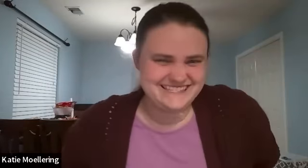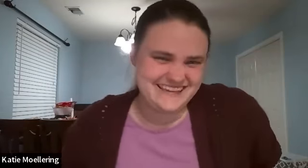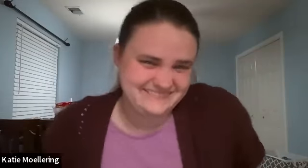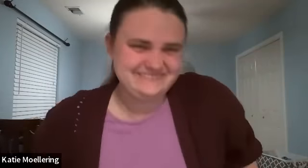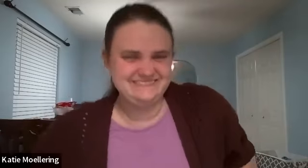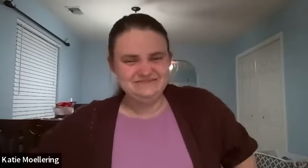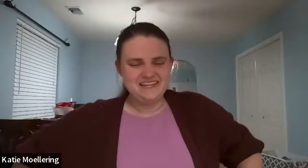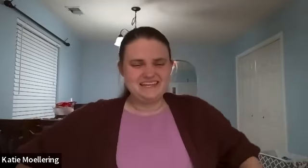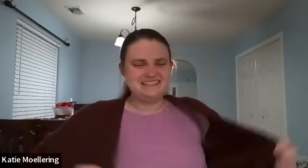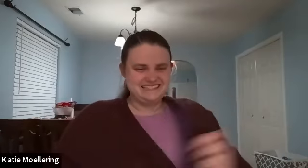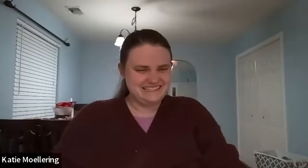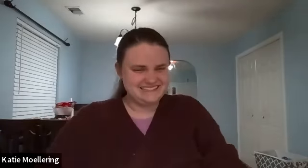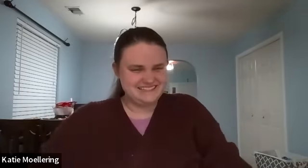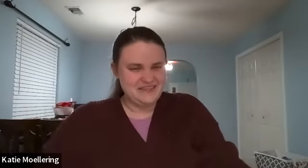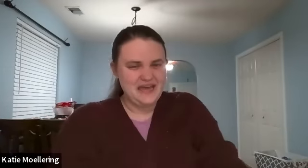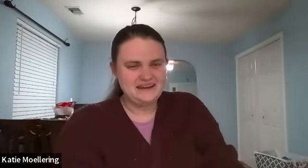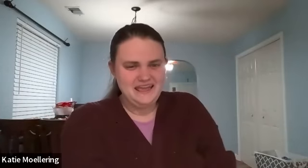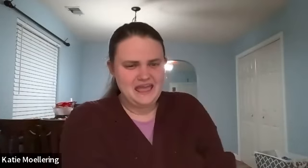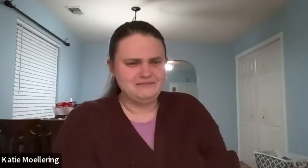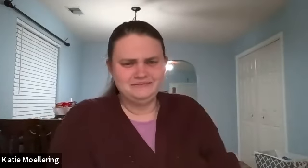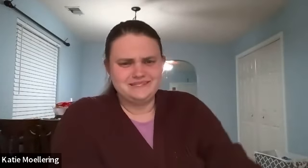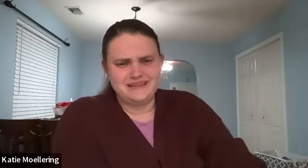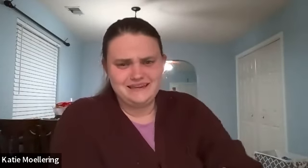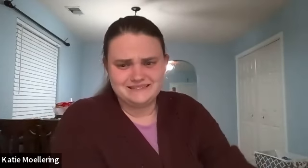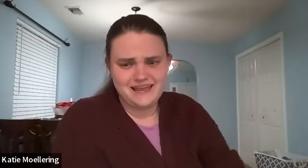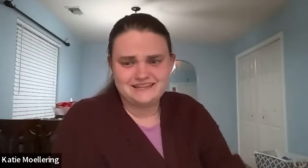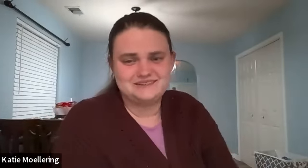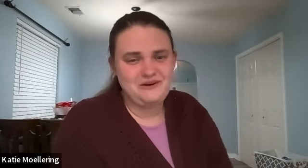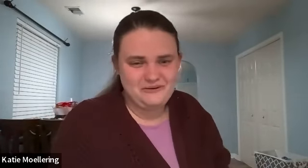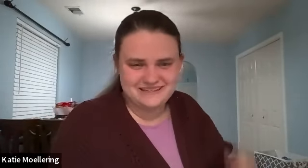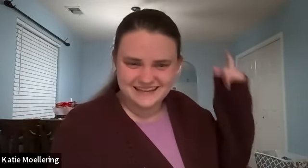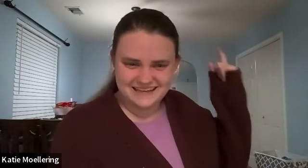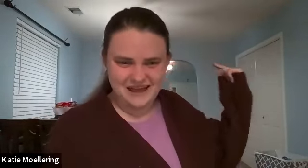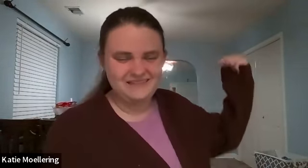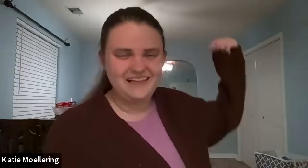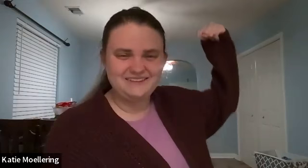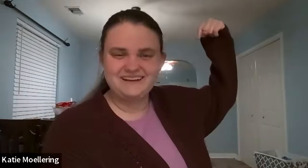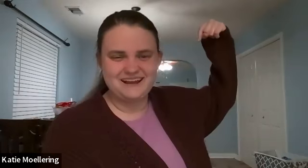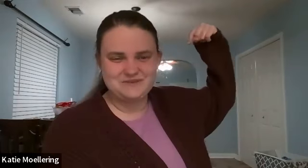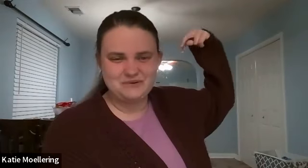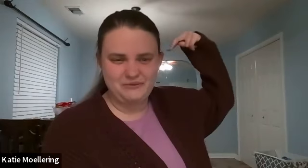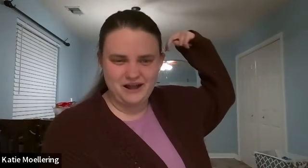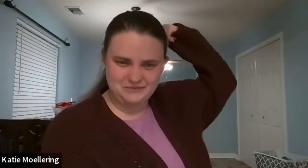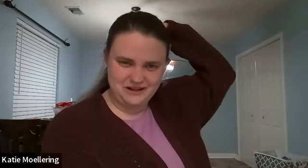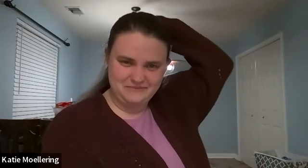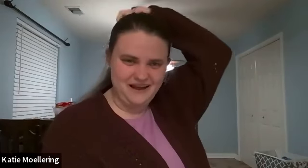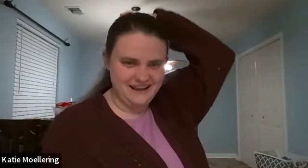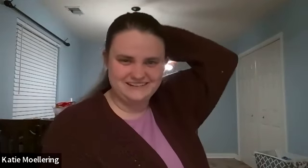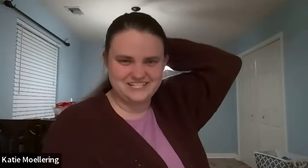So it's easy to do that. And Miss Katie's cat is always like, it cracks me up when I watch her walking behind her, and she